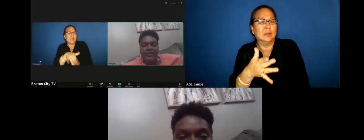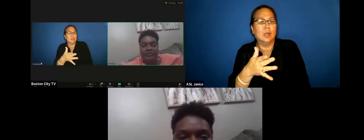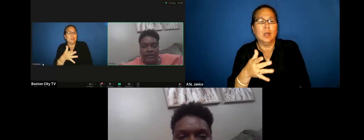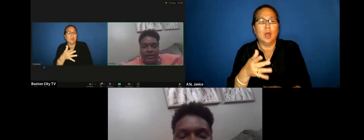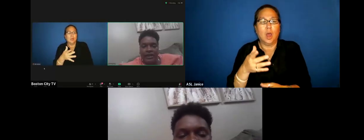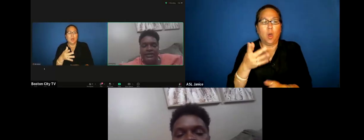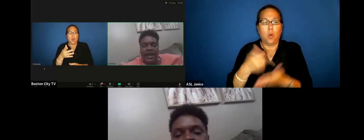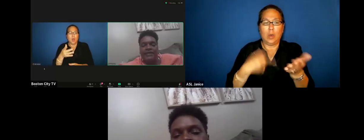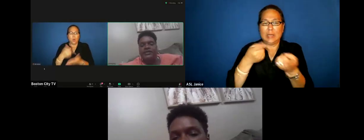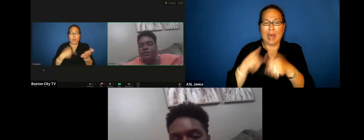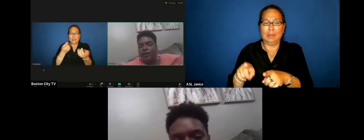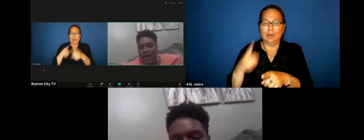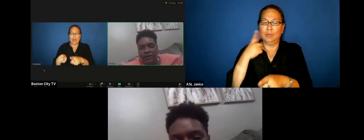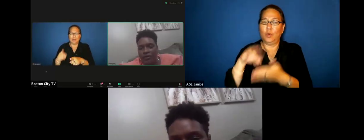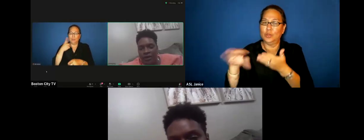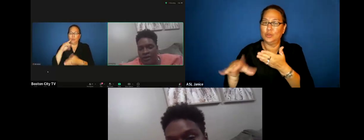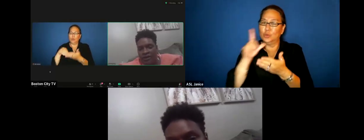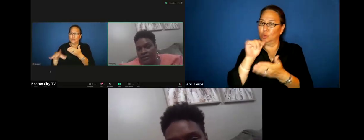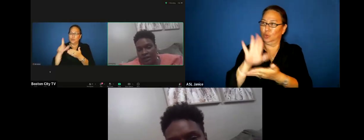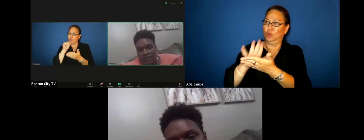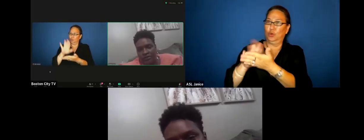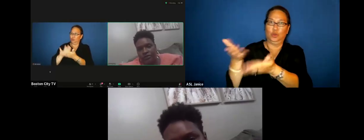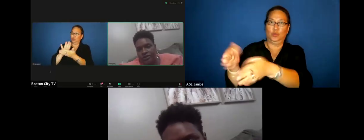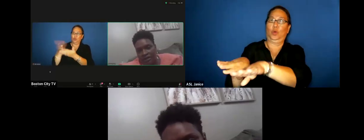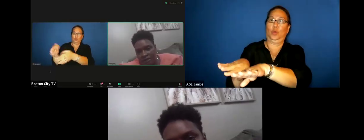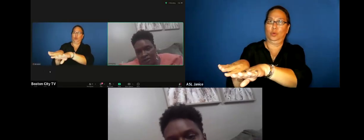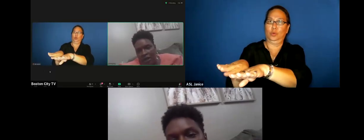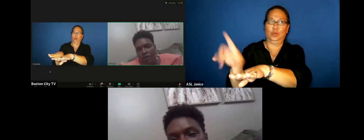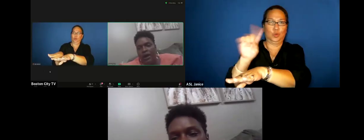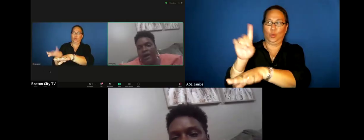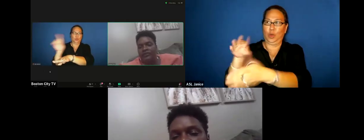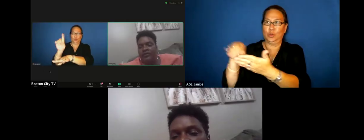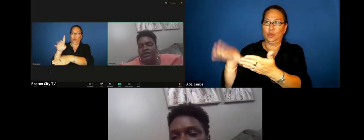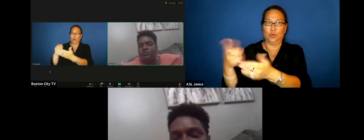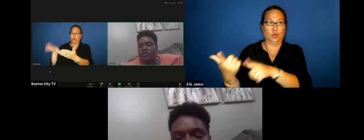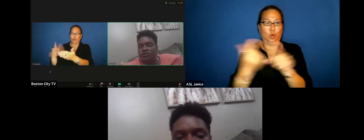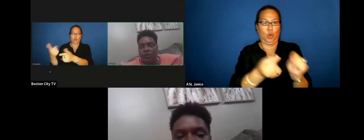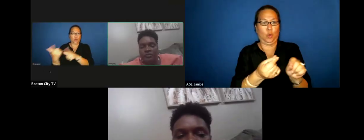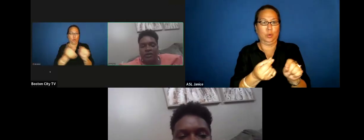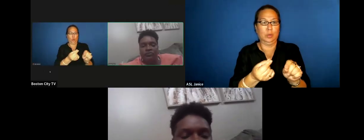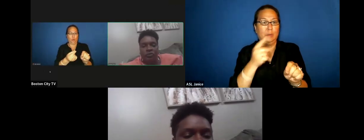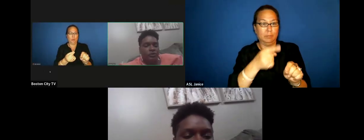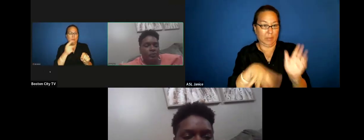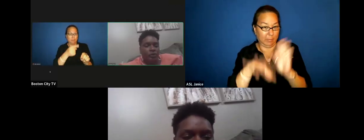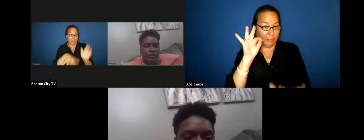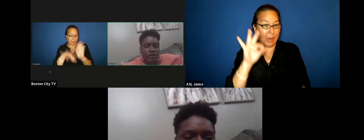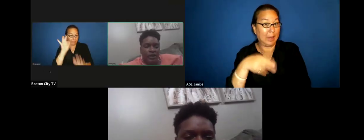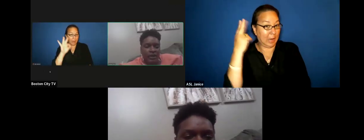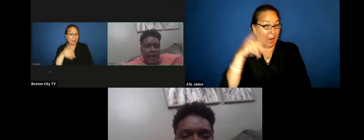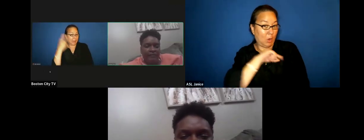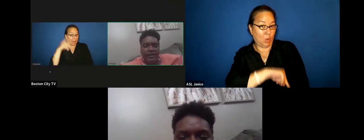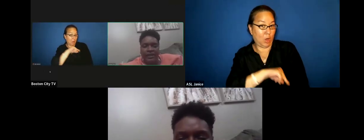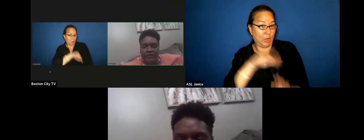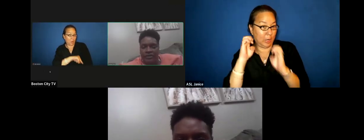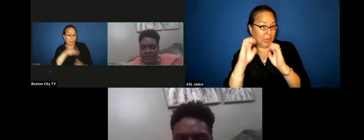Have they really gained access to a higher quality education or seat? Or have they faced more disruption and fewer supports?